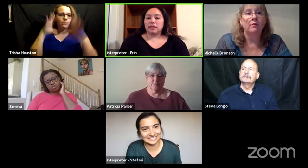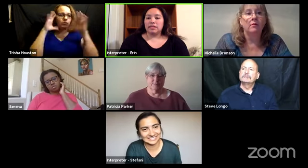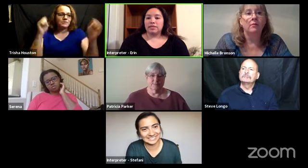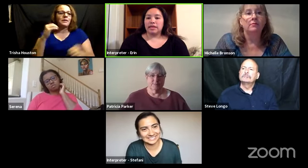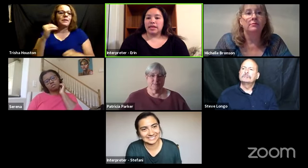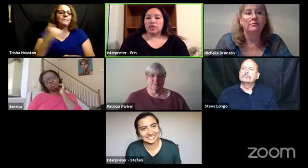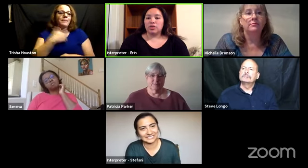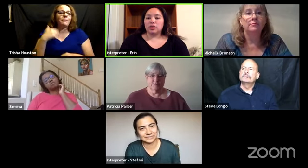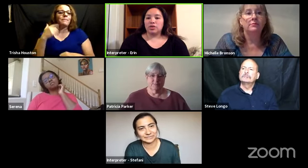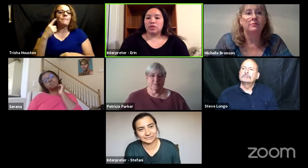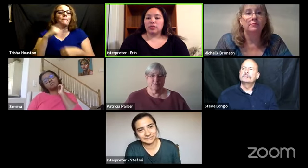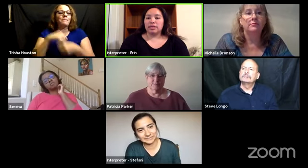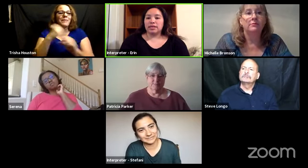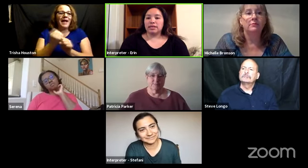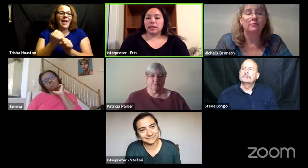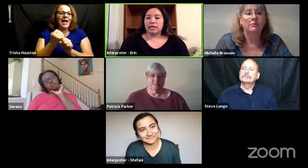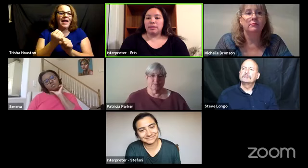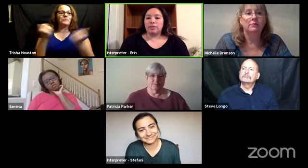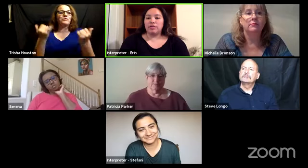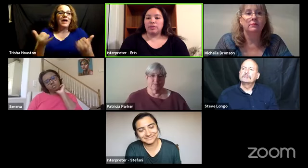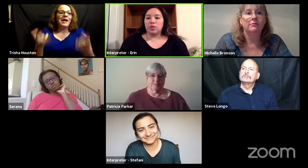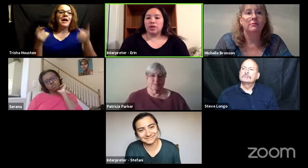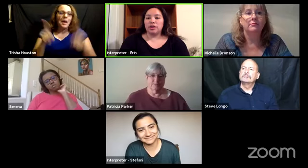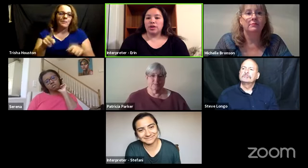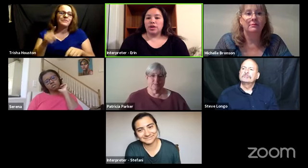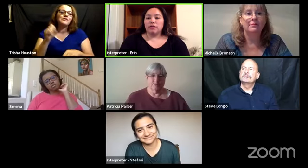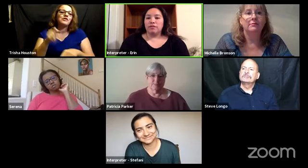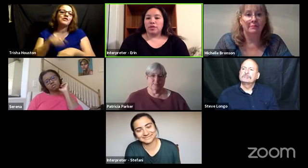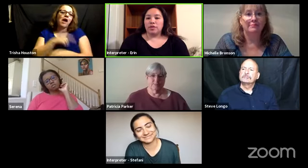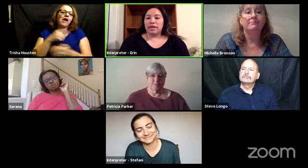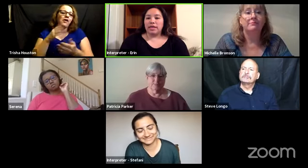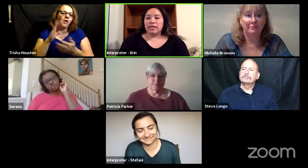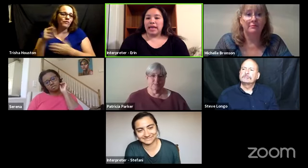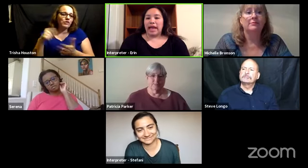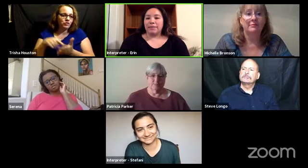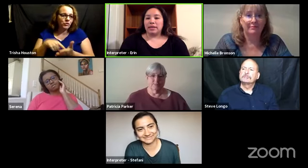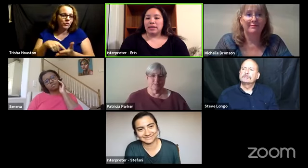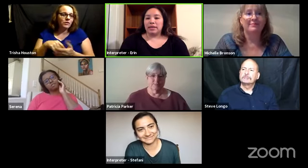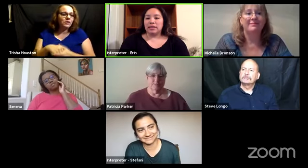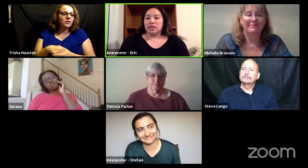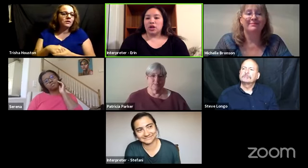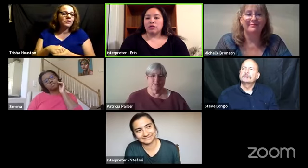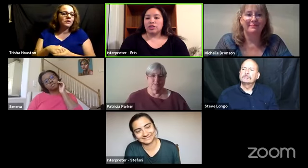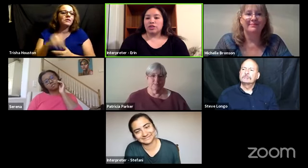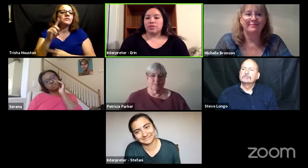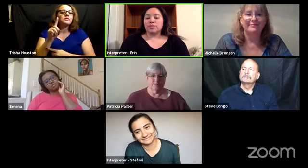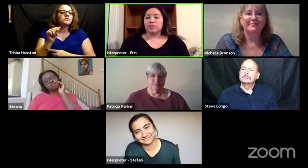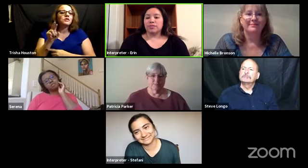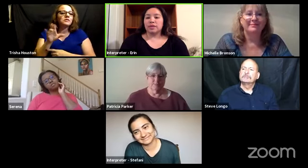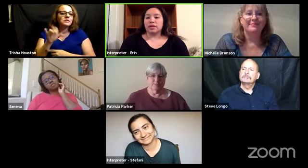Tim said thank you to the board president and members of the board for making today happen. It's long overdue.